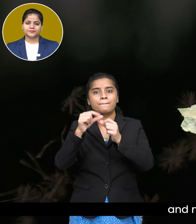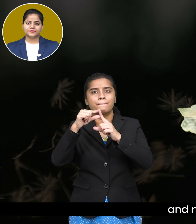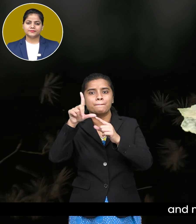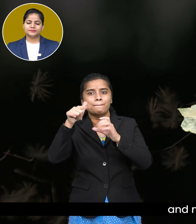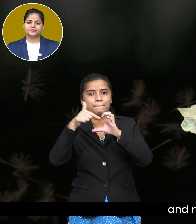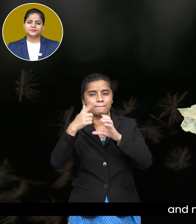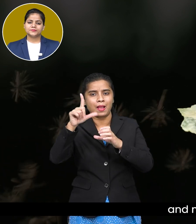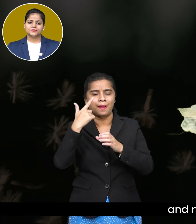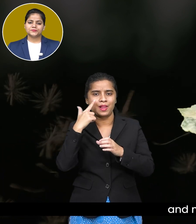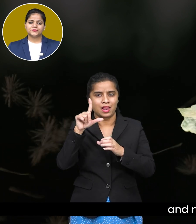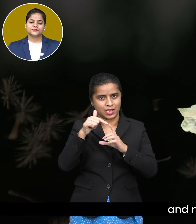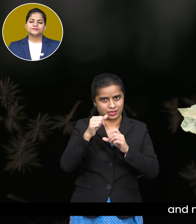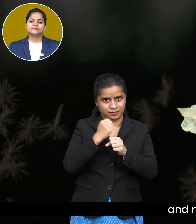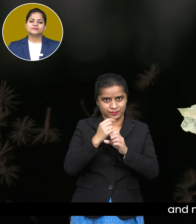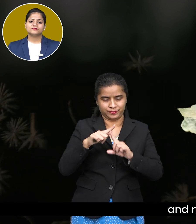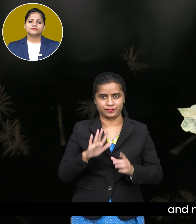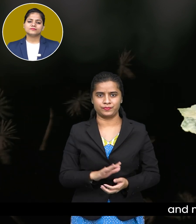light.